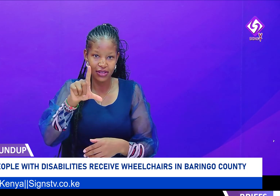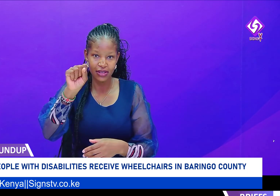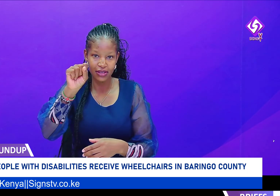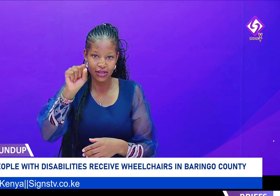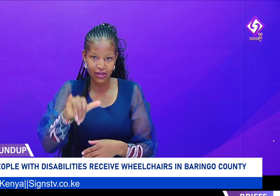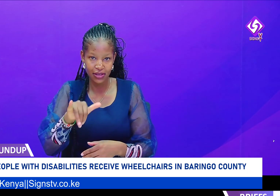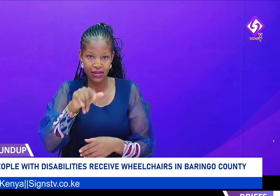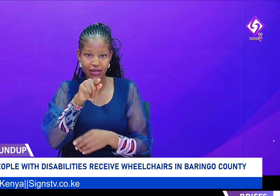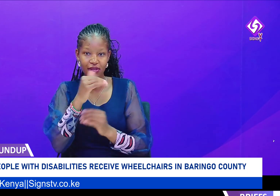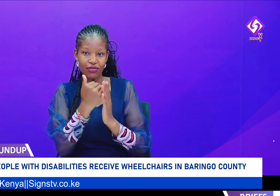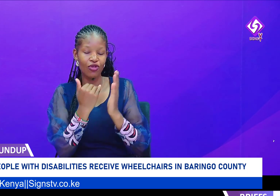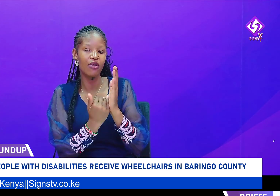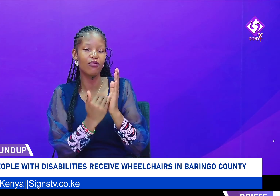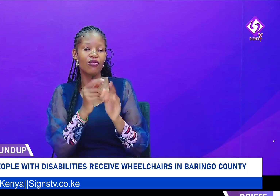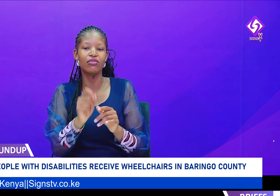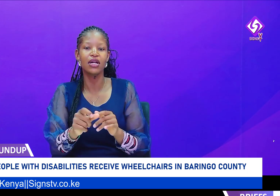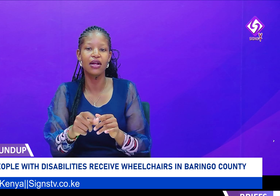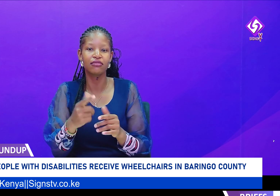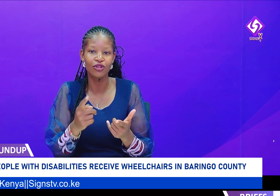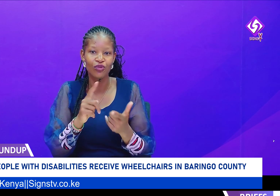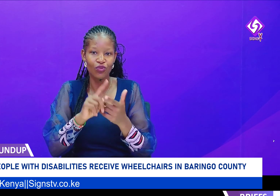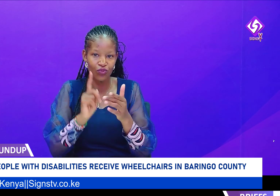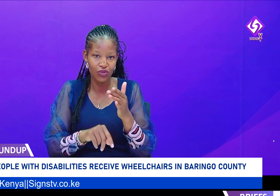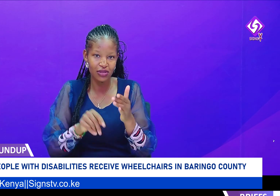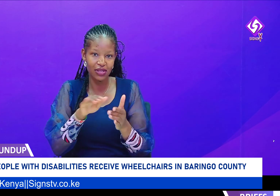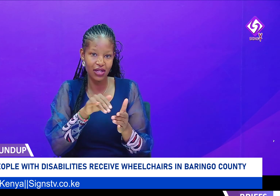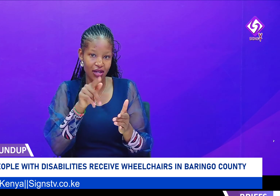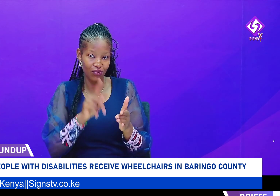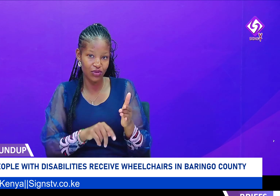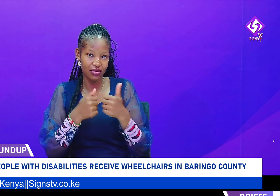diseases, and children with cerebral palsy.